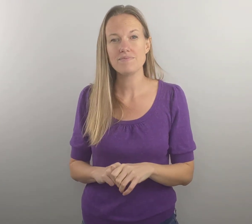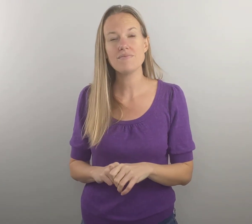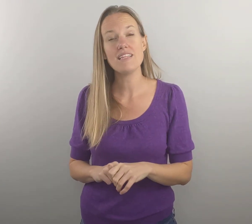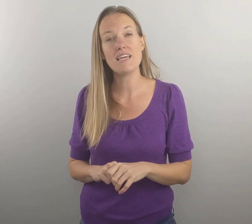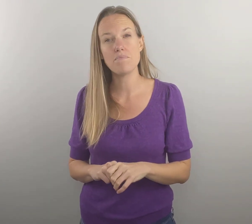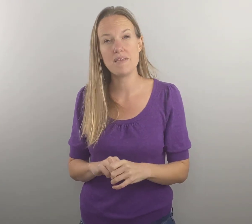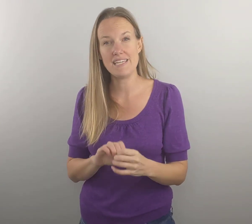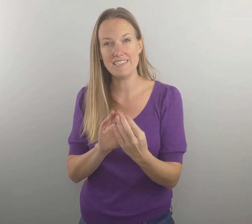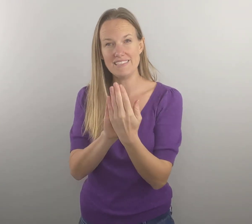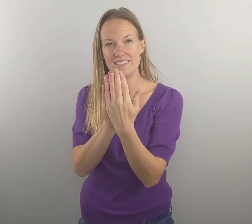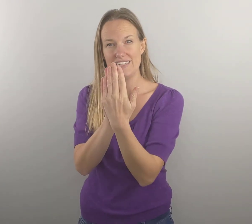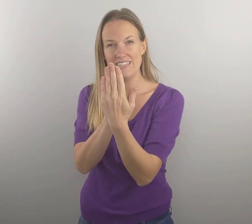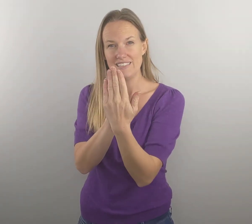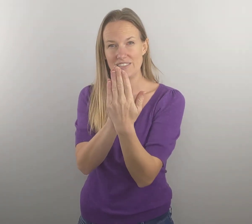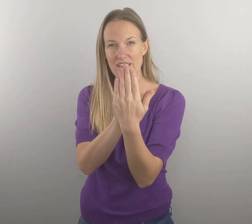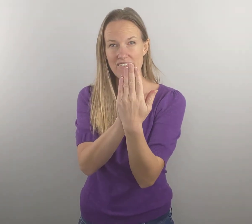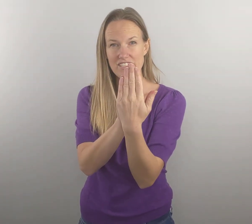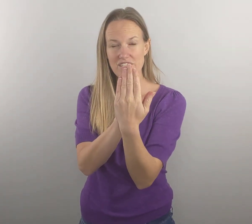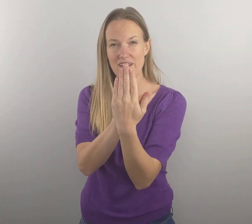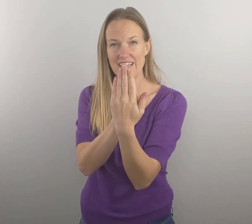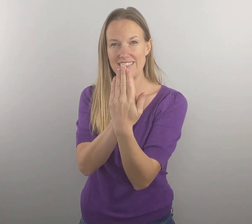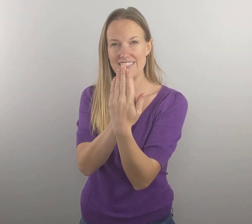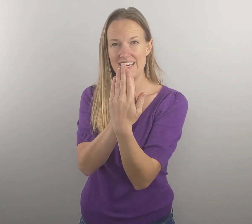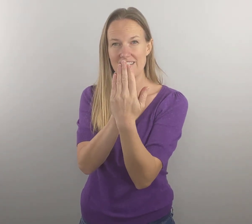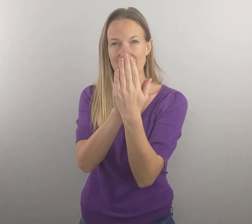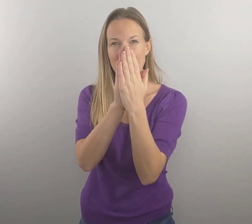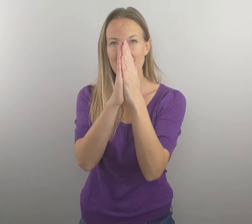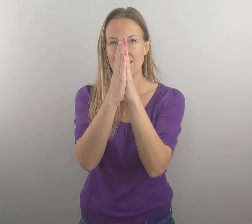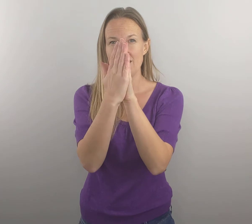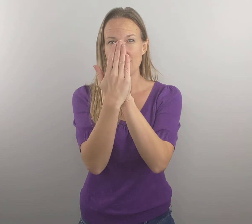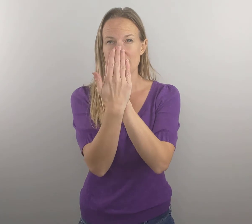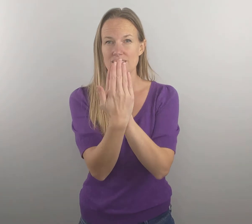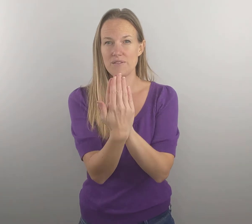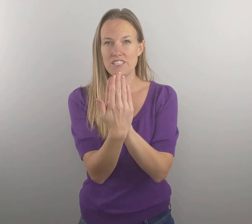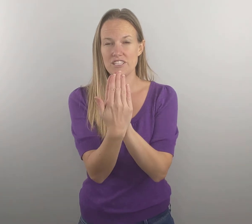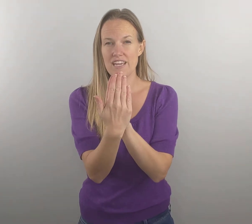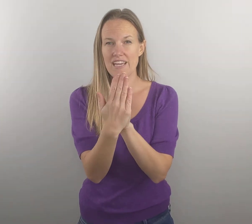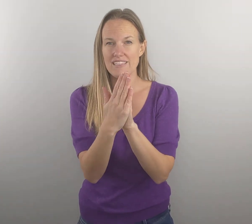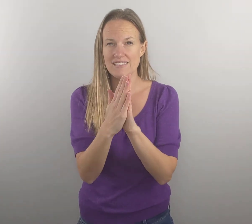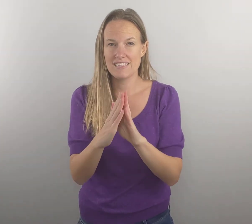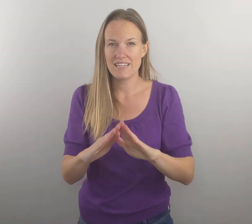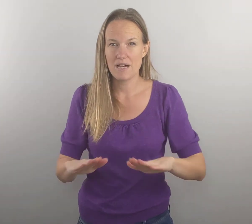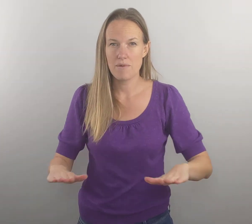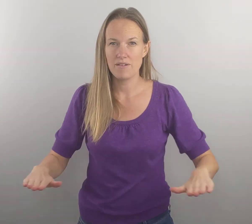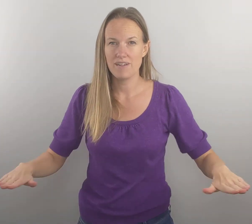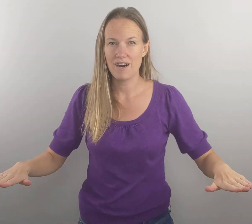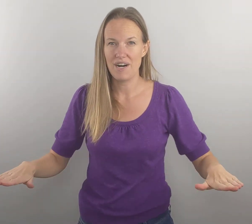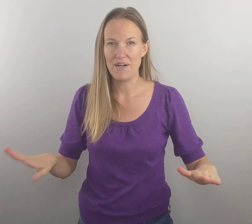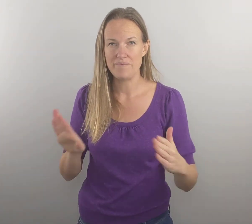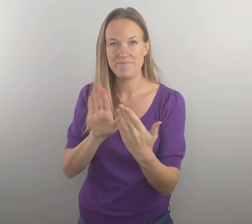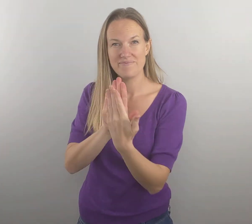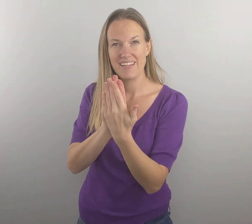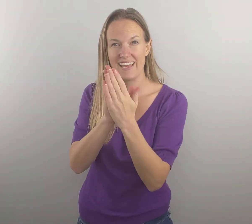And then peace. So you have your two hands together, switch your hands, and then come out calm, okay?